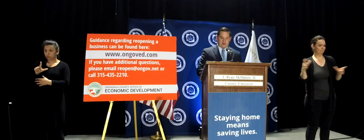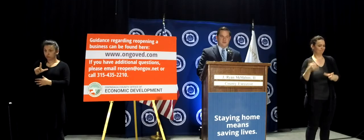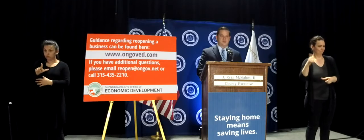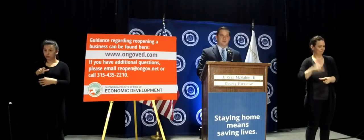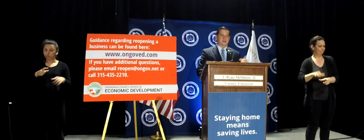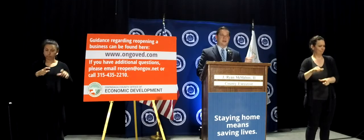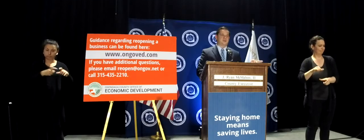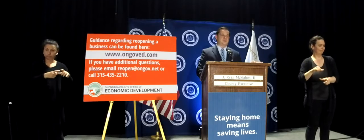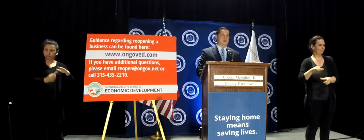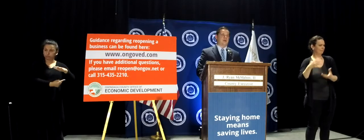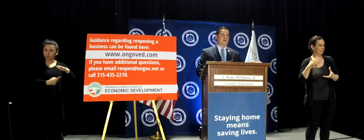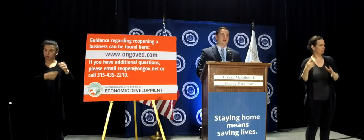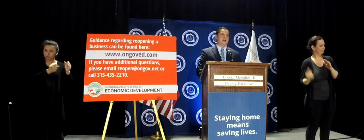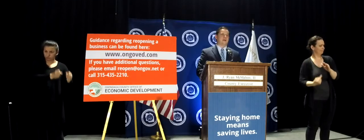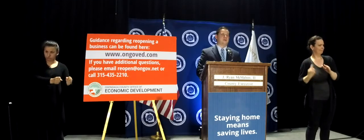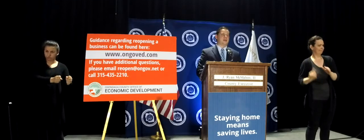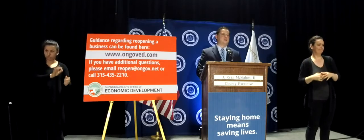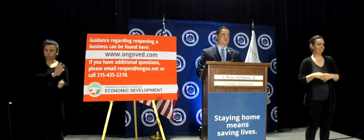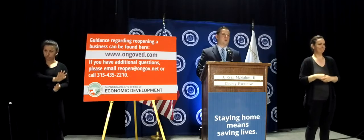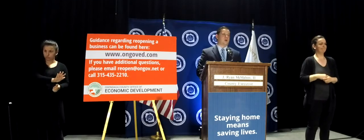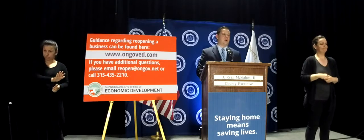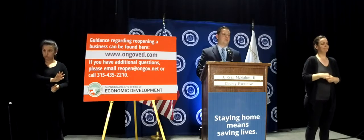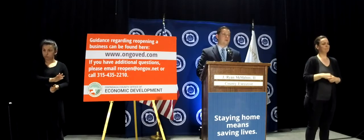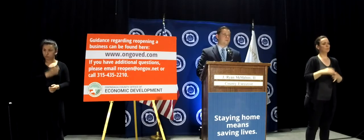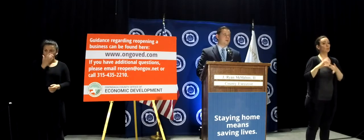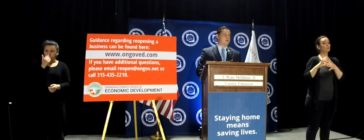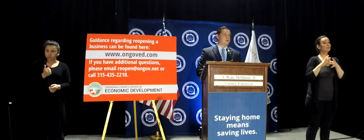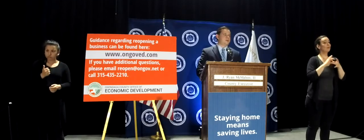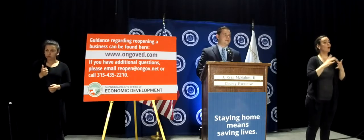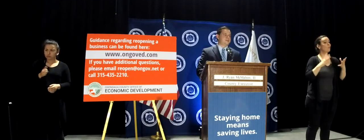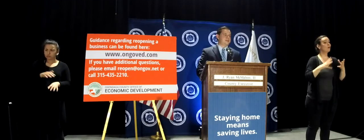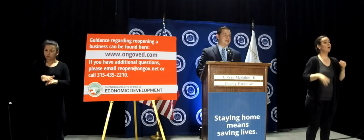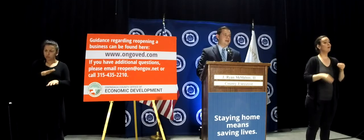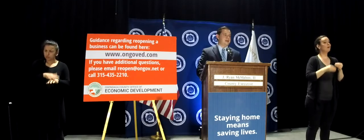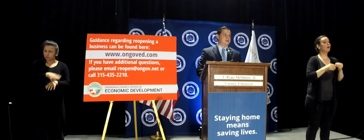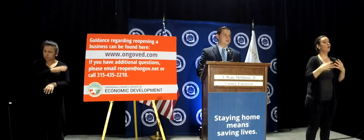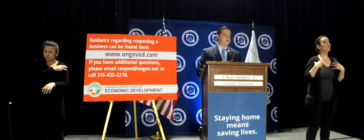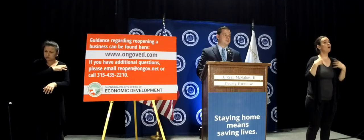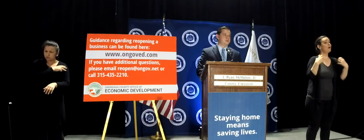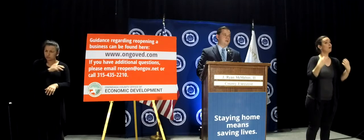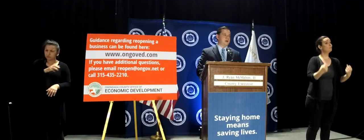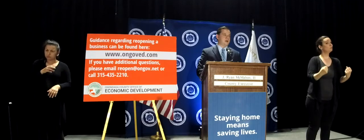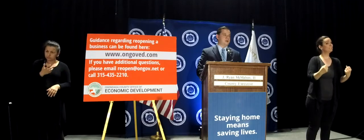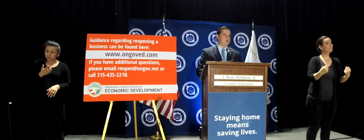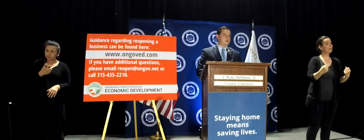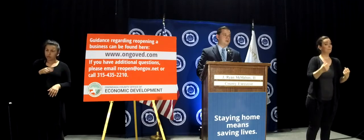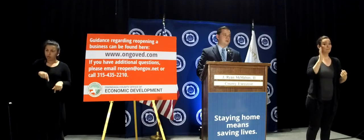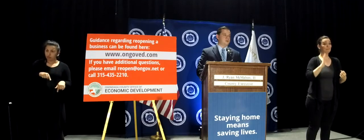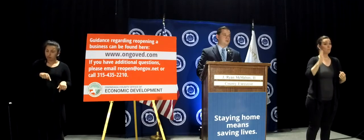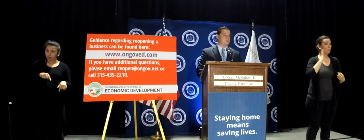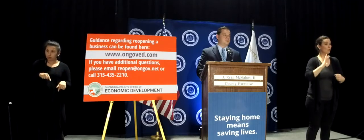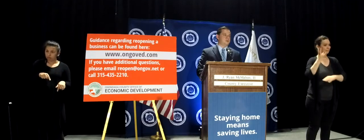a lot of this is related to how long it now takes for recovery. 10 days,